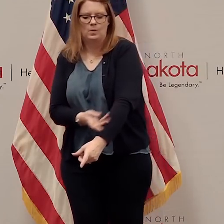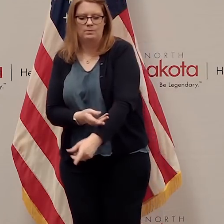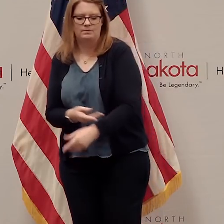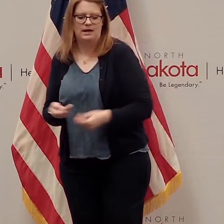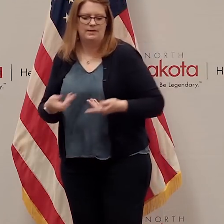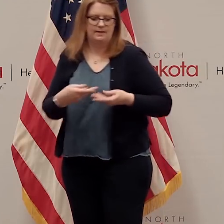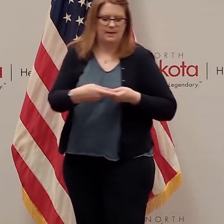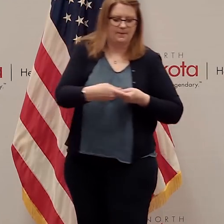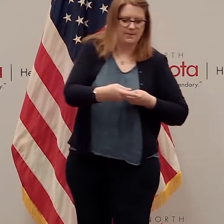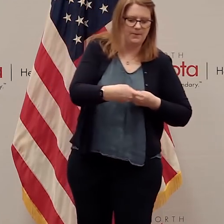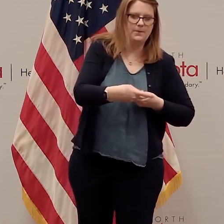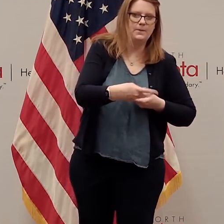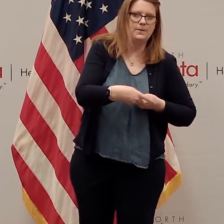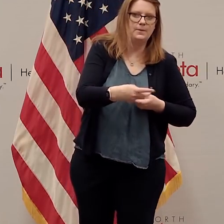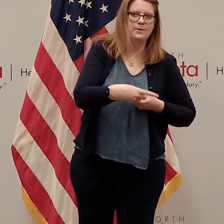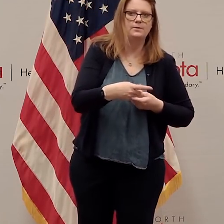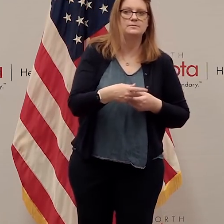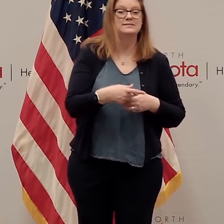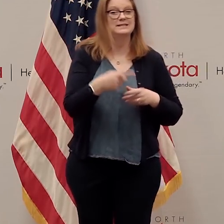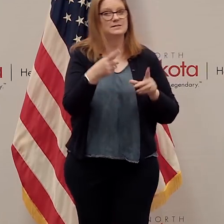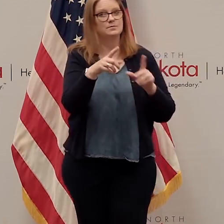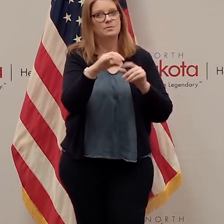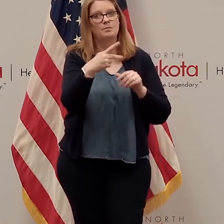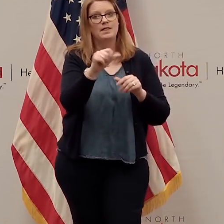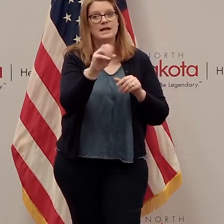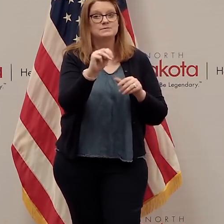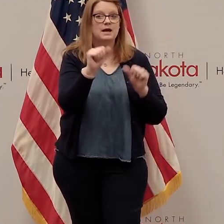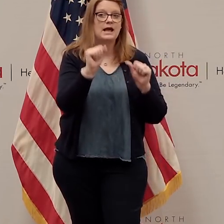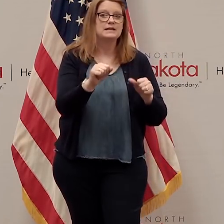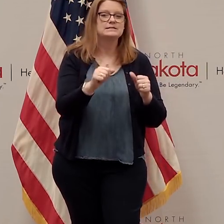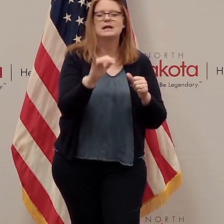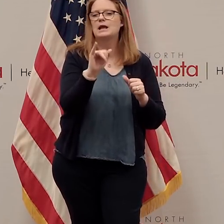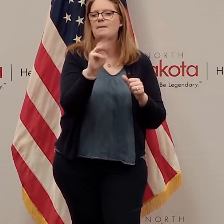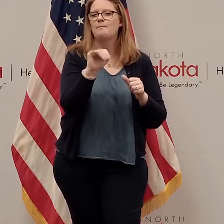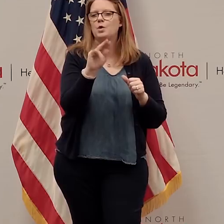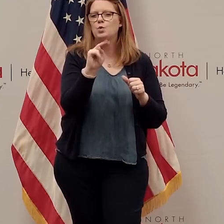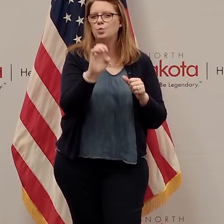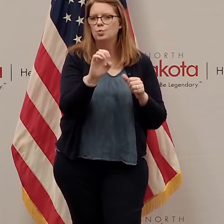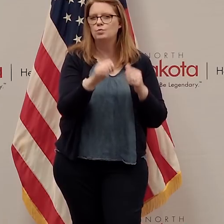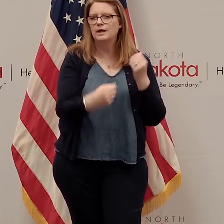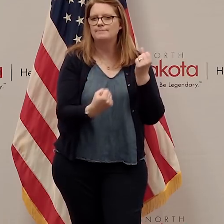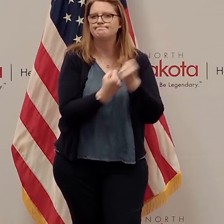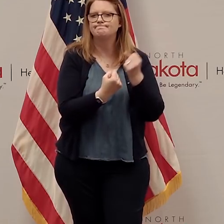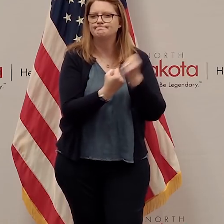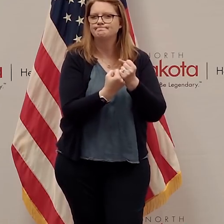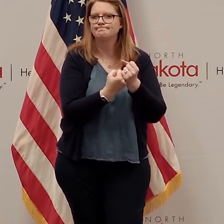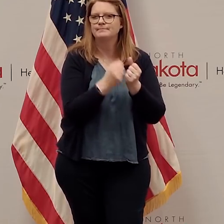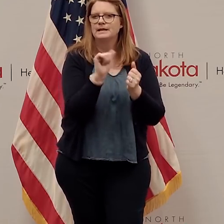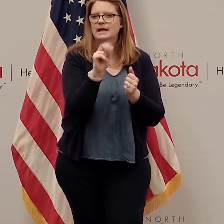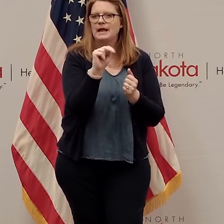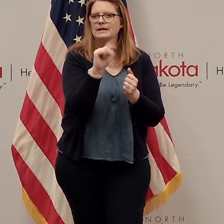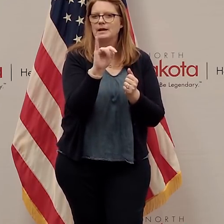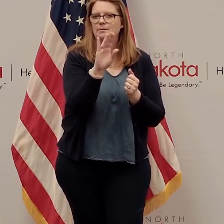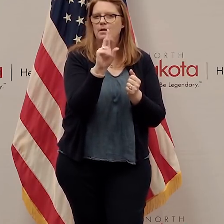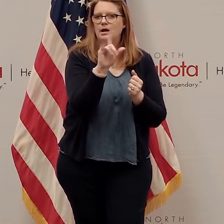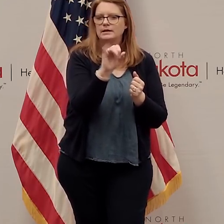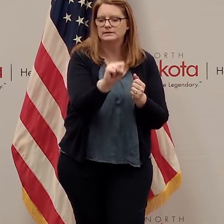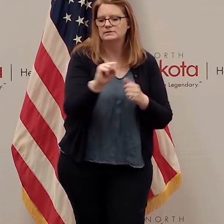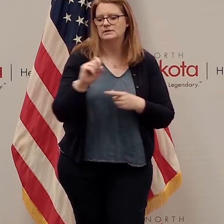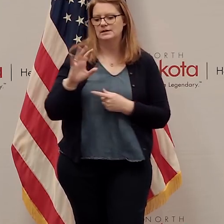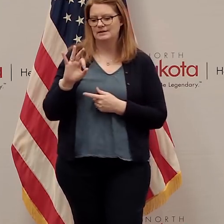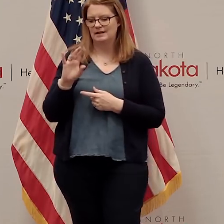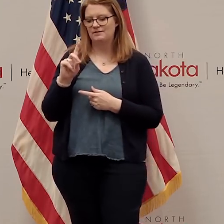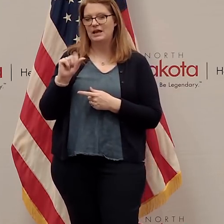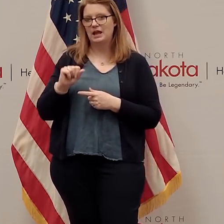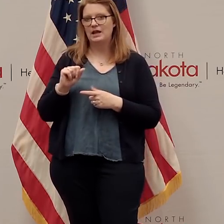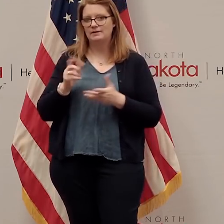has immune-boosting antibodies. The Food and Drug Administration is allowing for the transfusion of convalescent